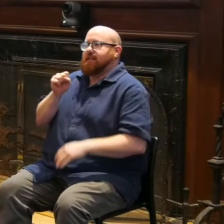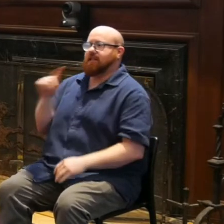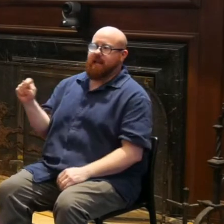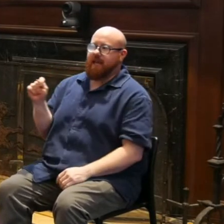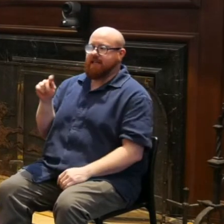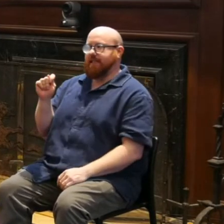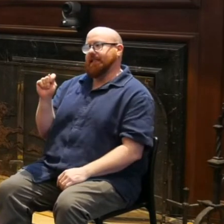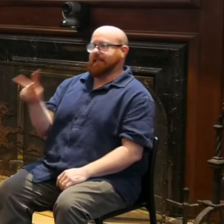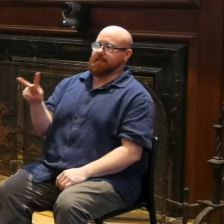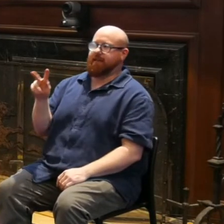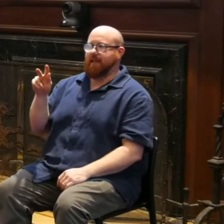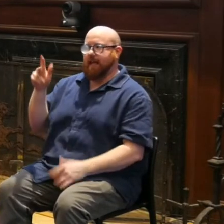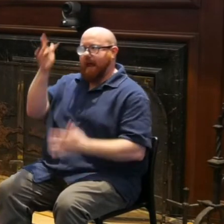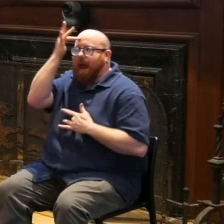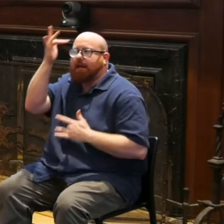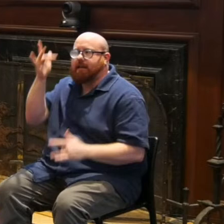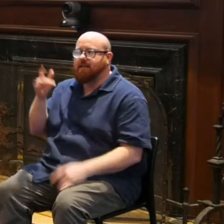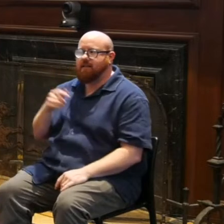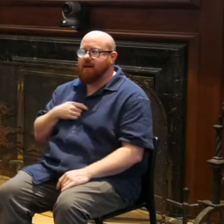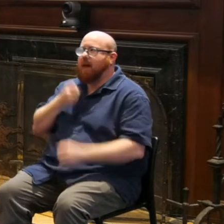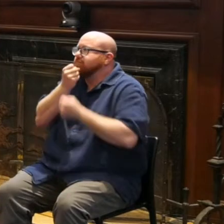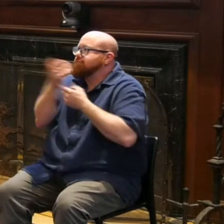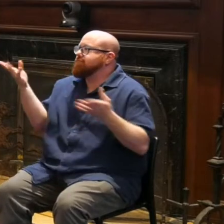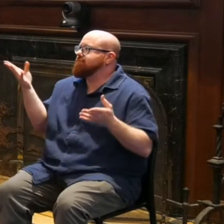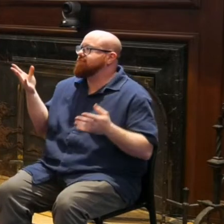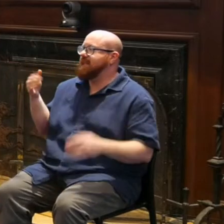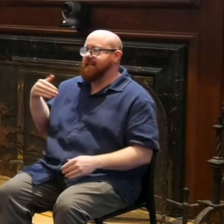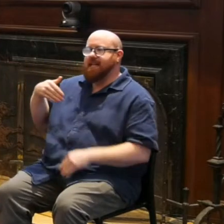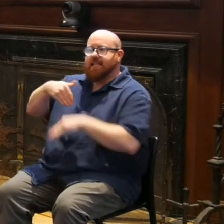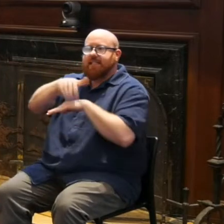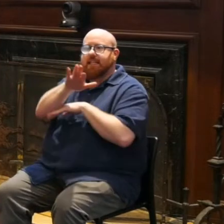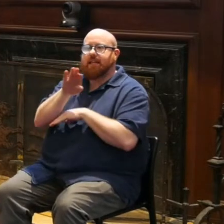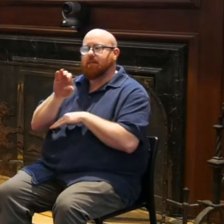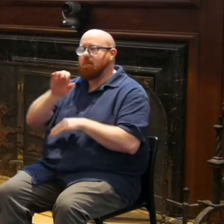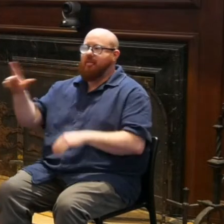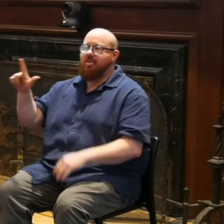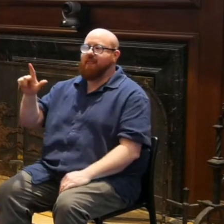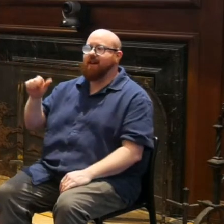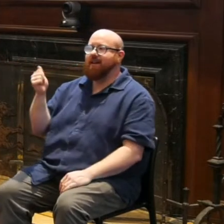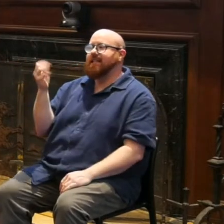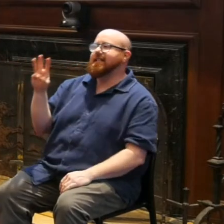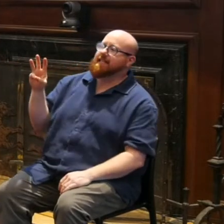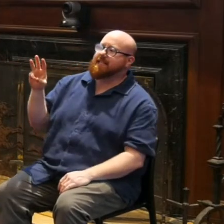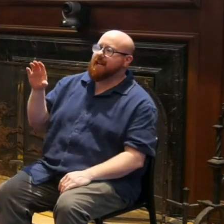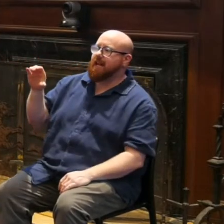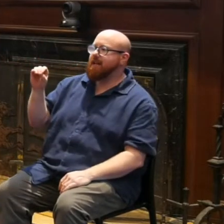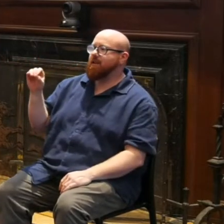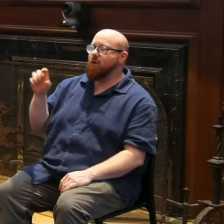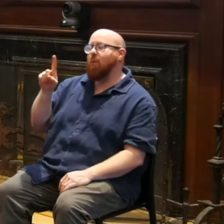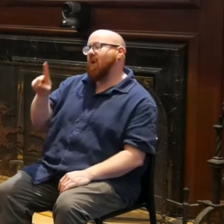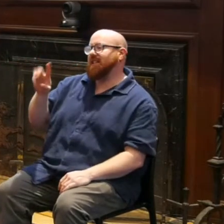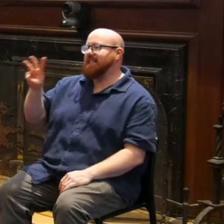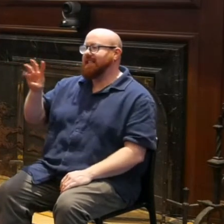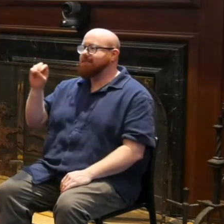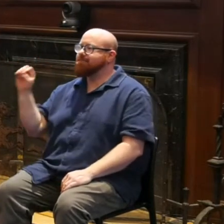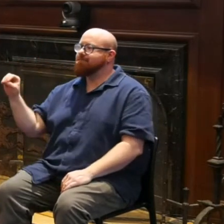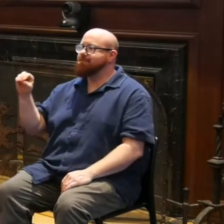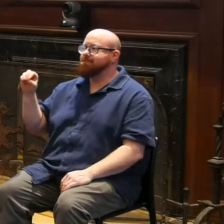proclaimed proudly. Send the bill to 1600 Pennsylvania Avenue, Washington,